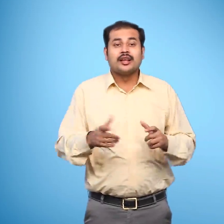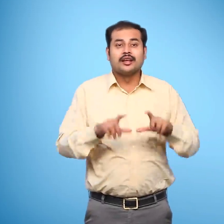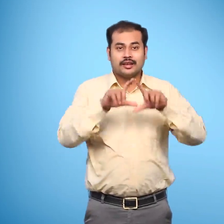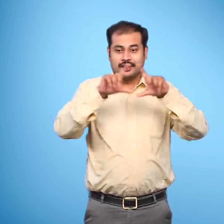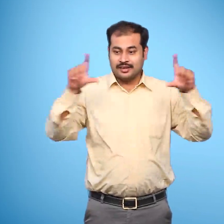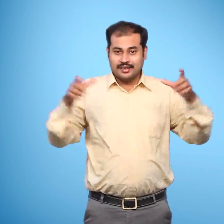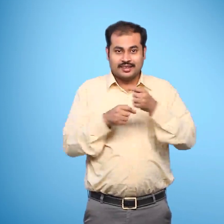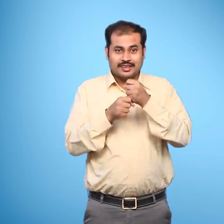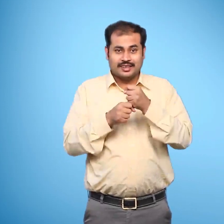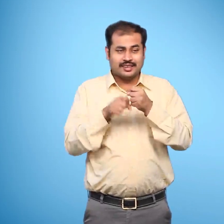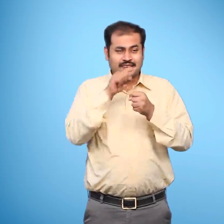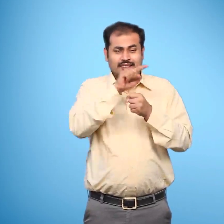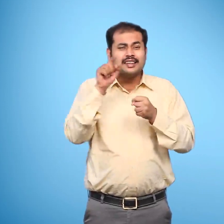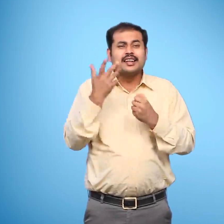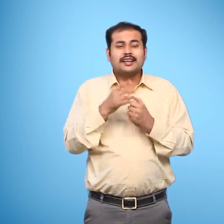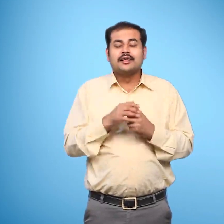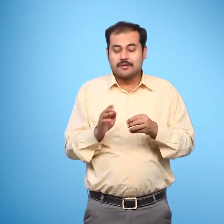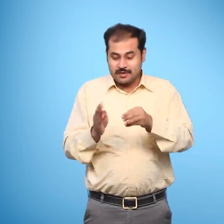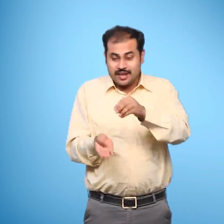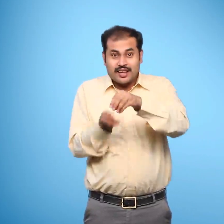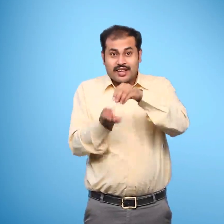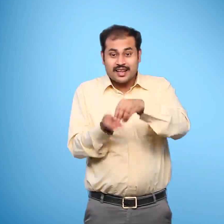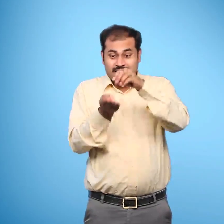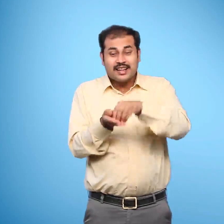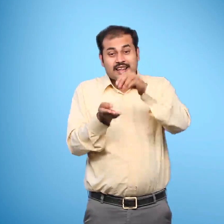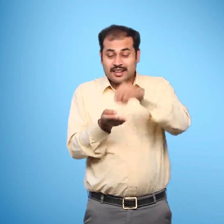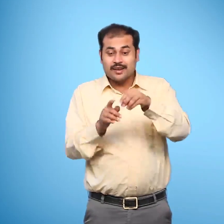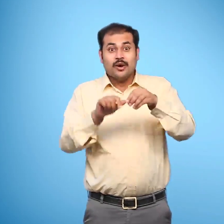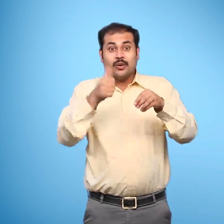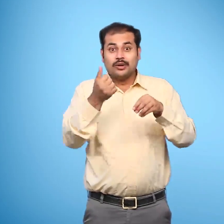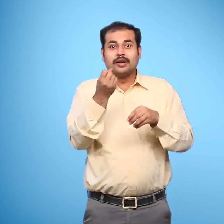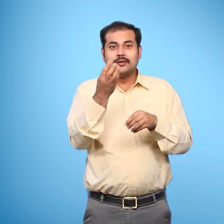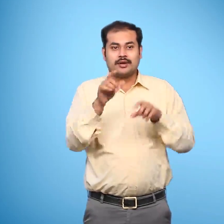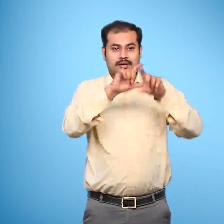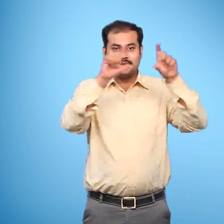carrying their scorecards.